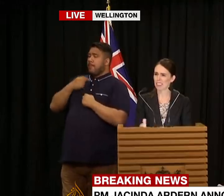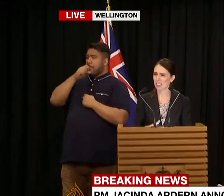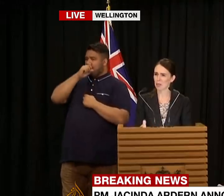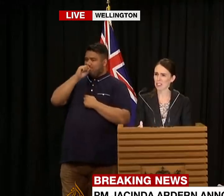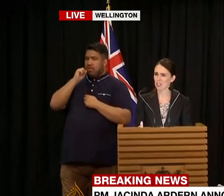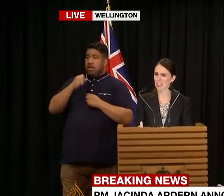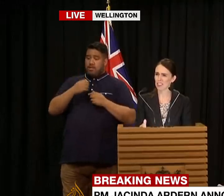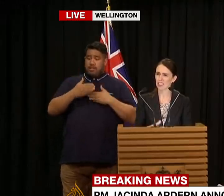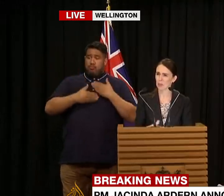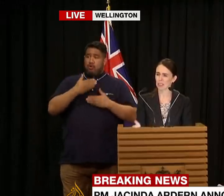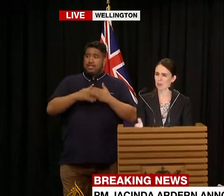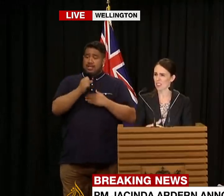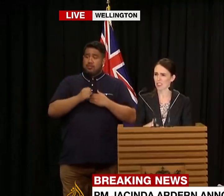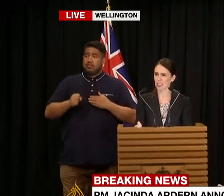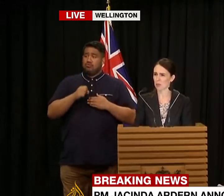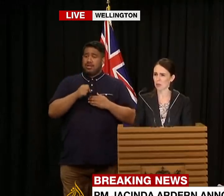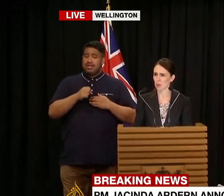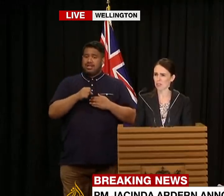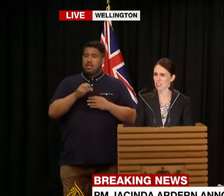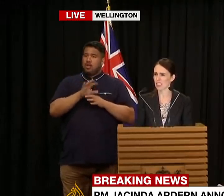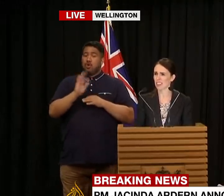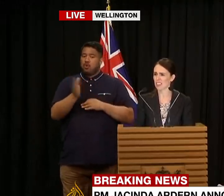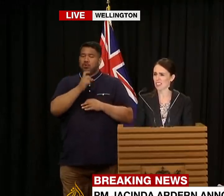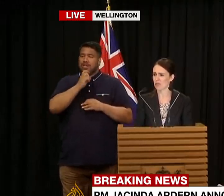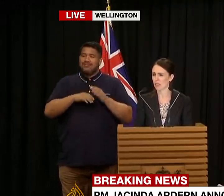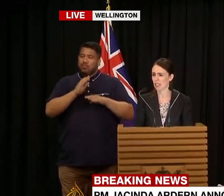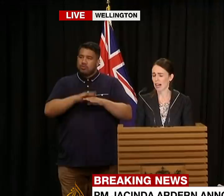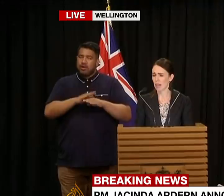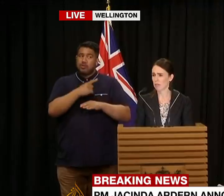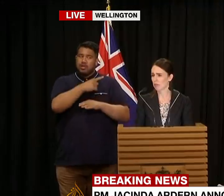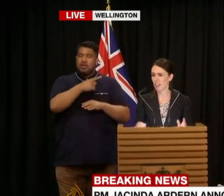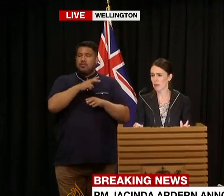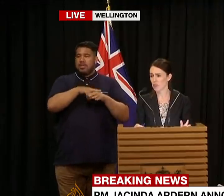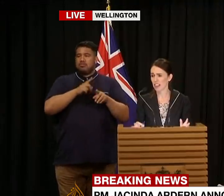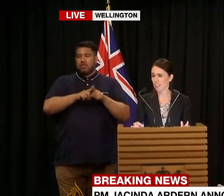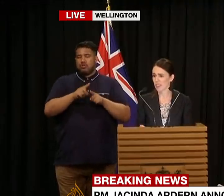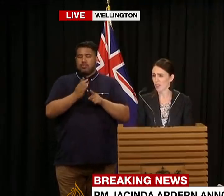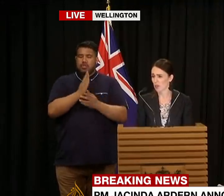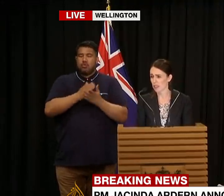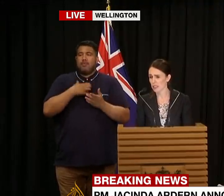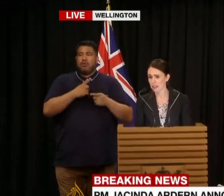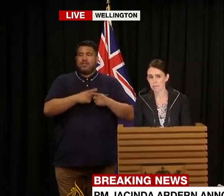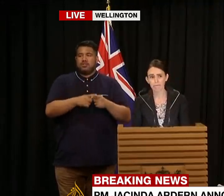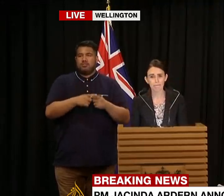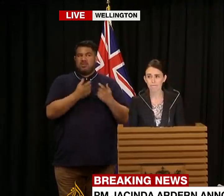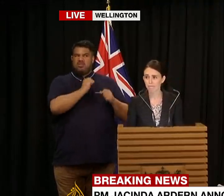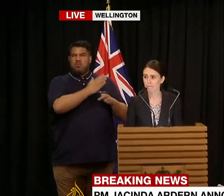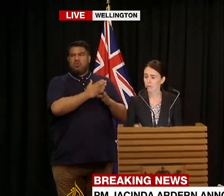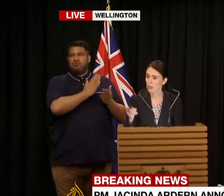the processing and administration, so the police were just looking to build more efficiency in the system. Very much a matter for them, though, obviously.